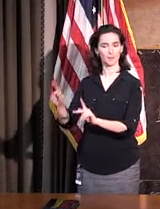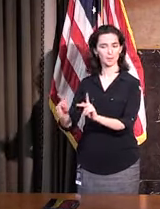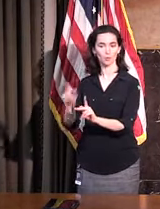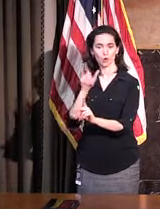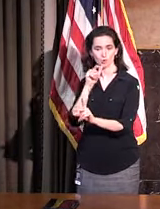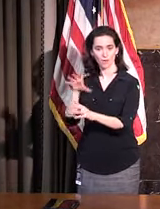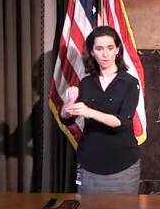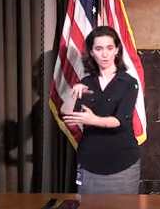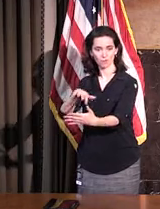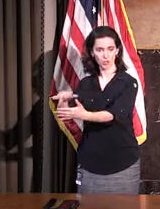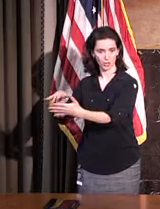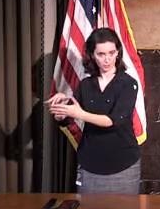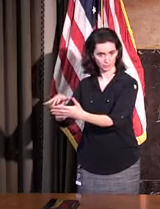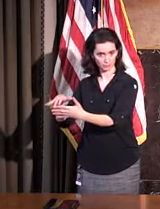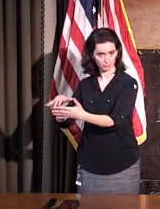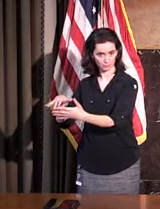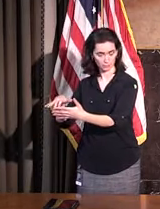the study